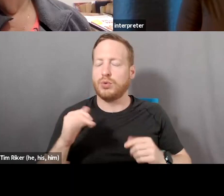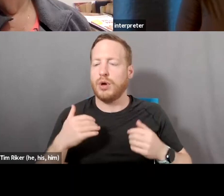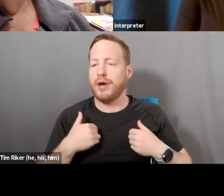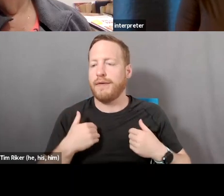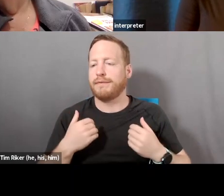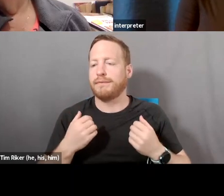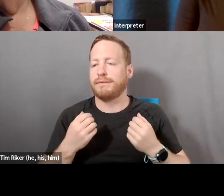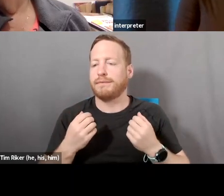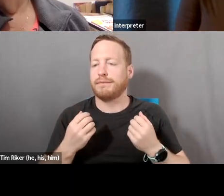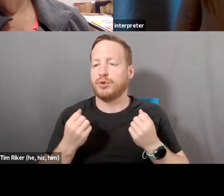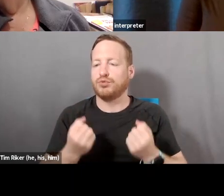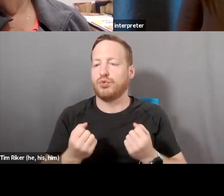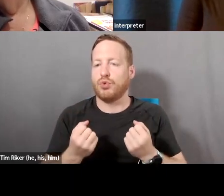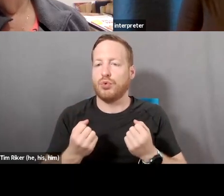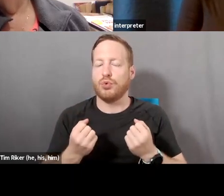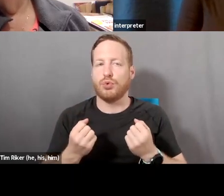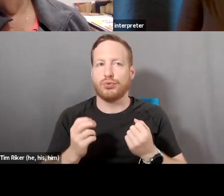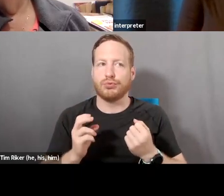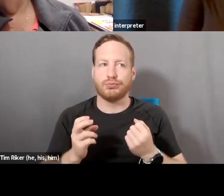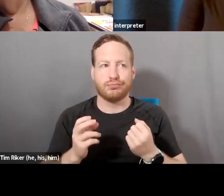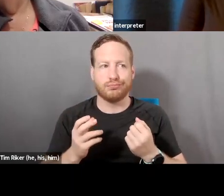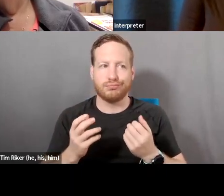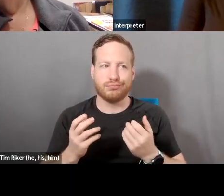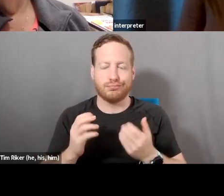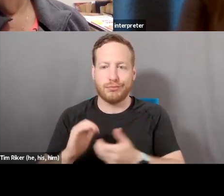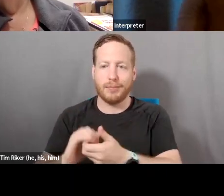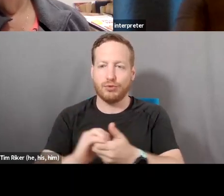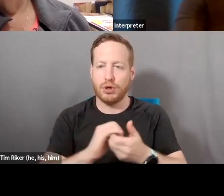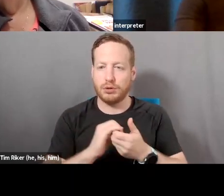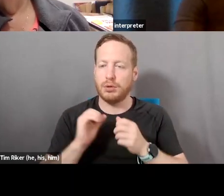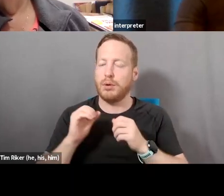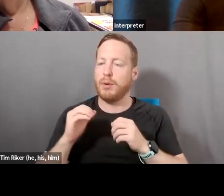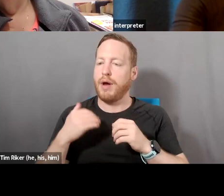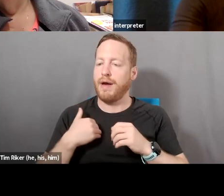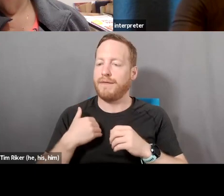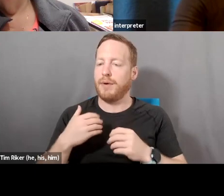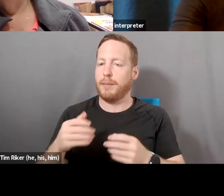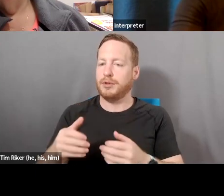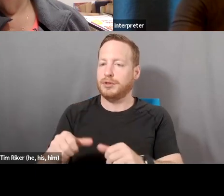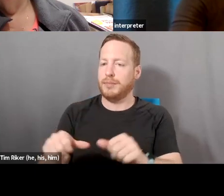service agency, but that also had a strong,